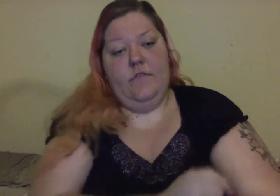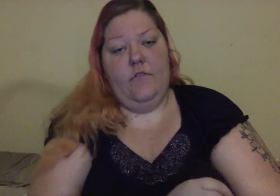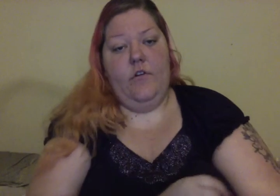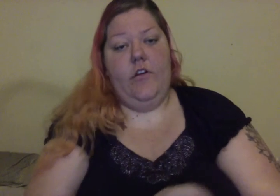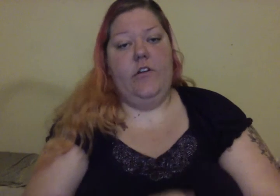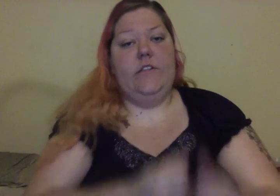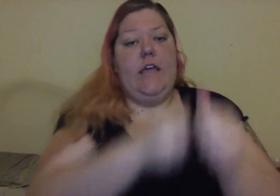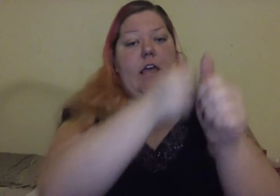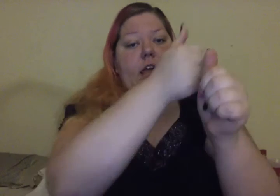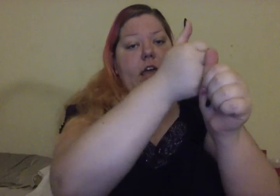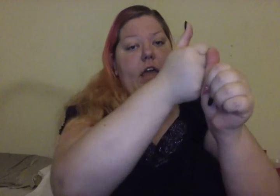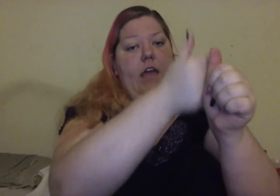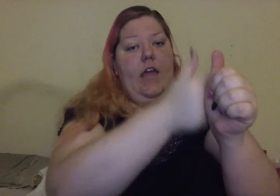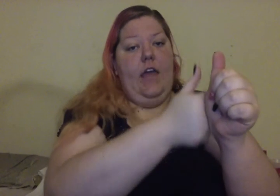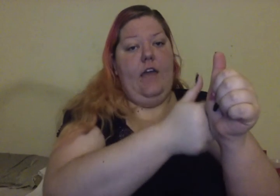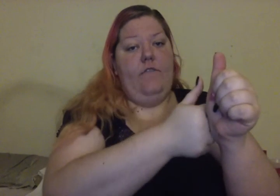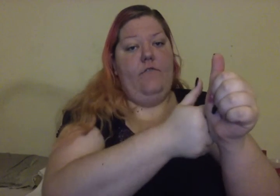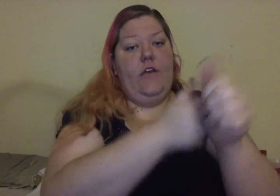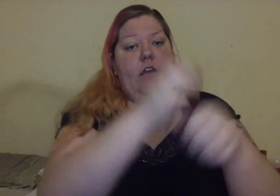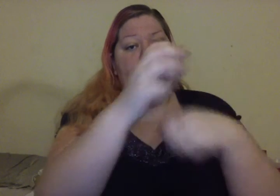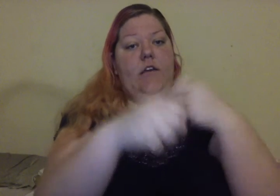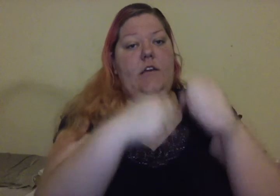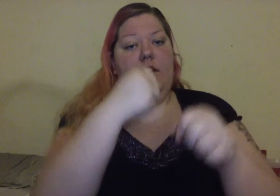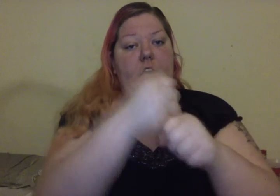Or you can say every year.